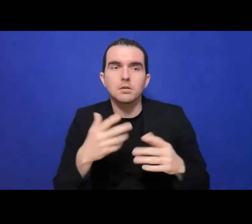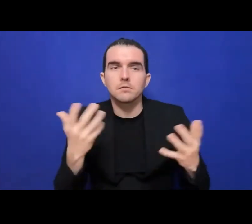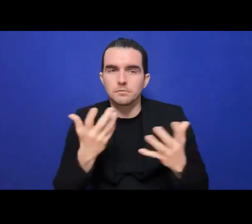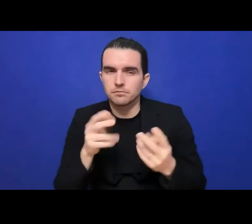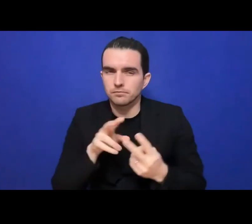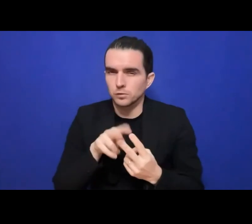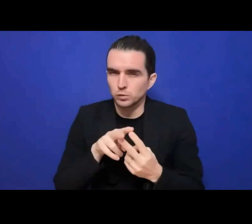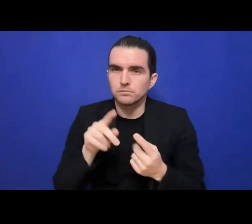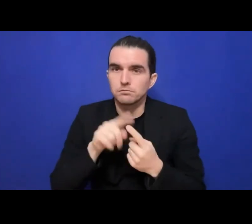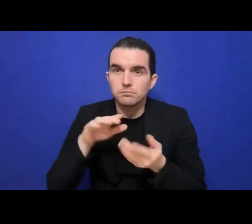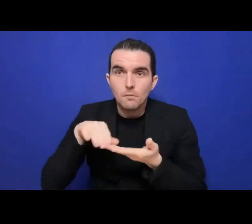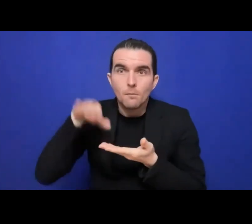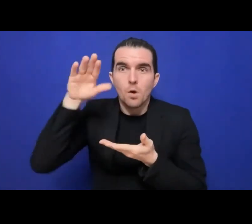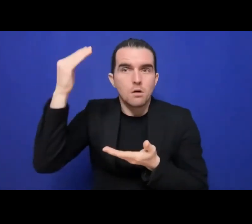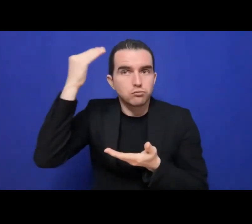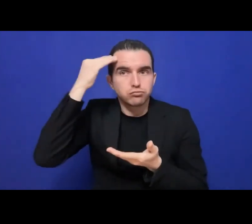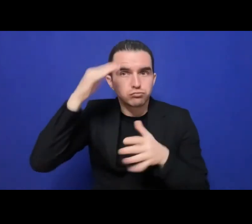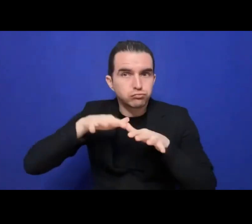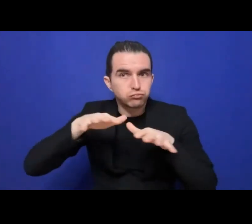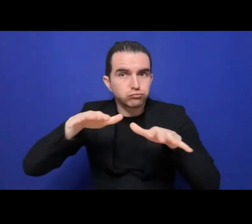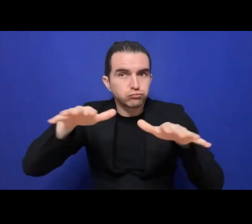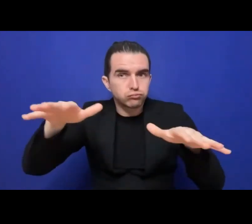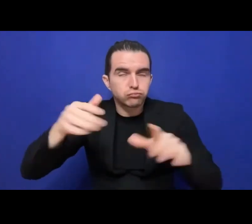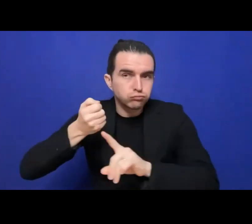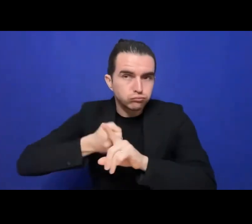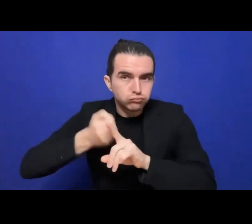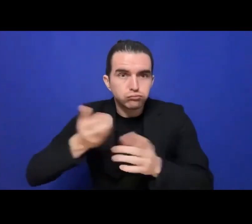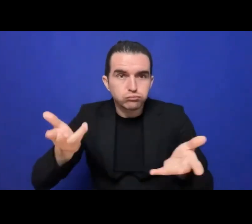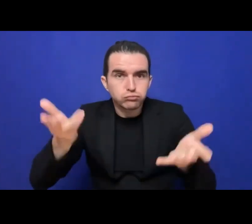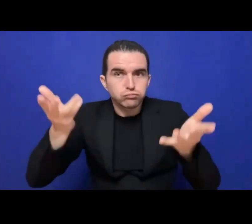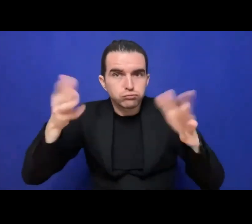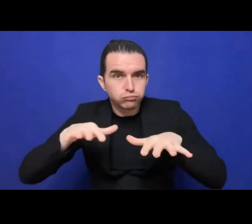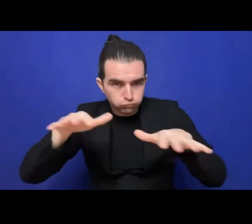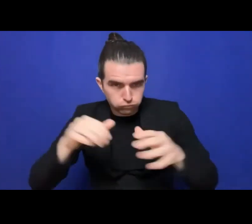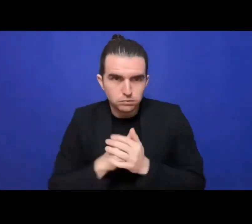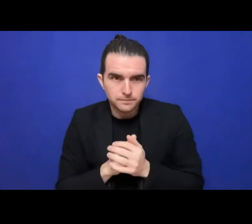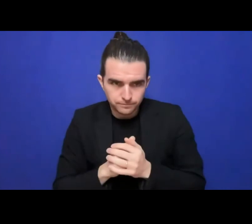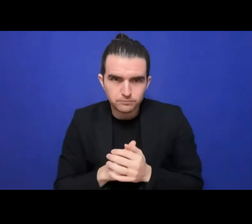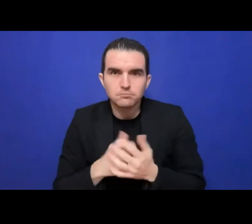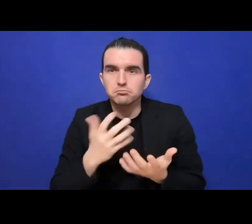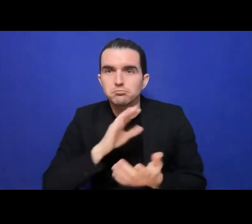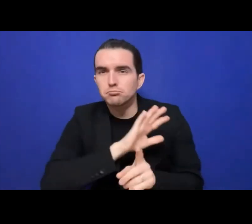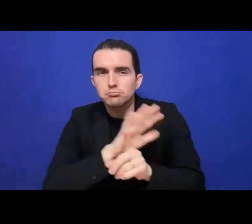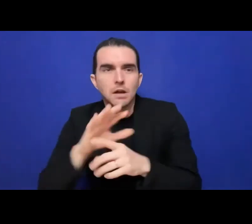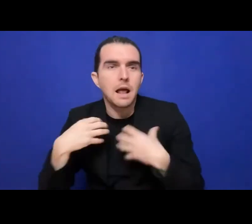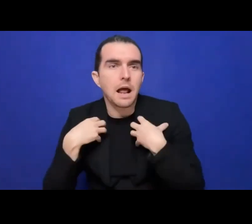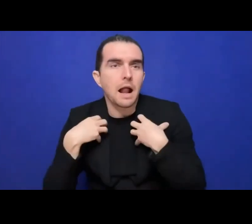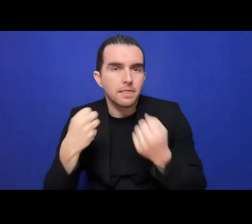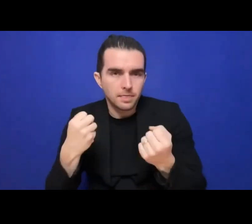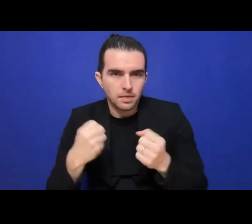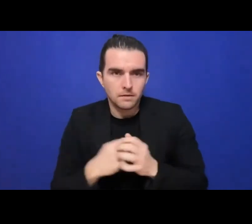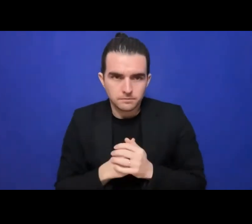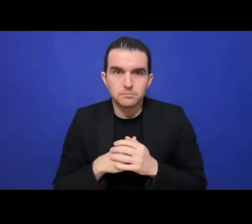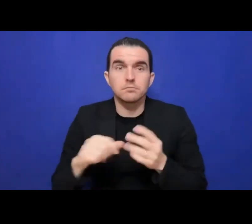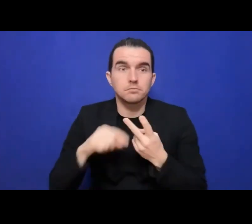provision site and the mapping. The other issue that civil society has to work for the